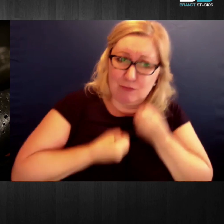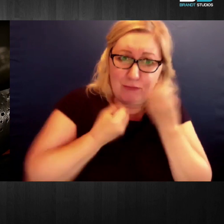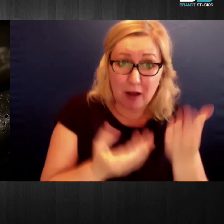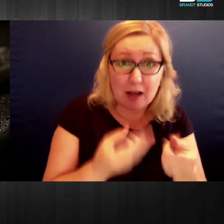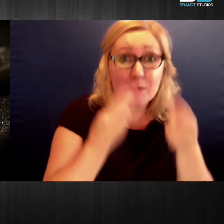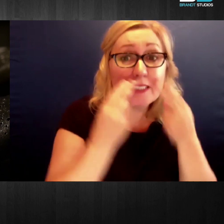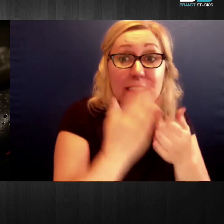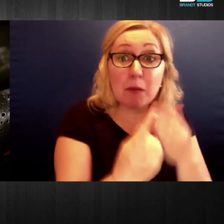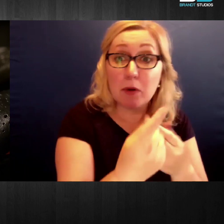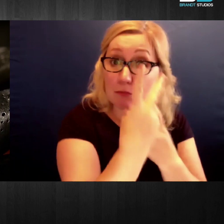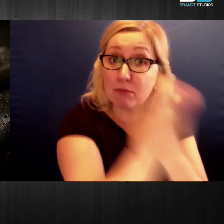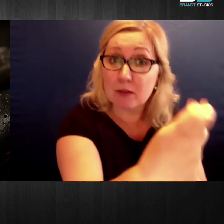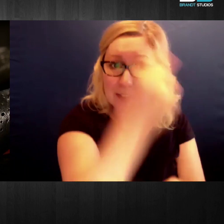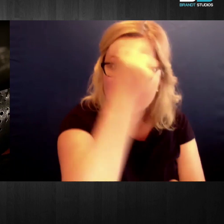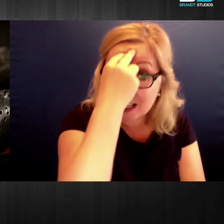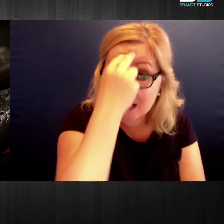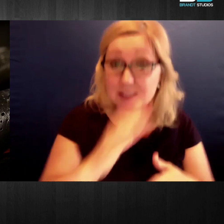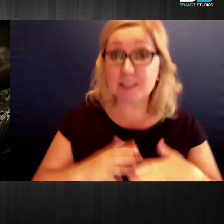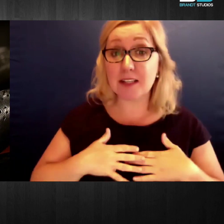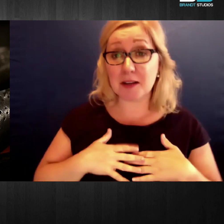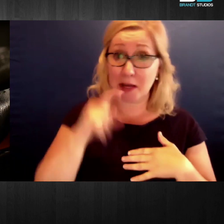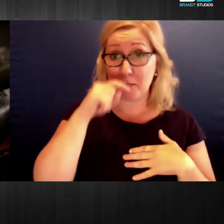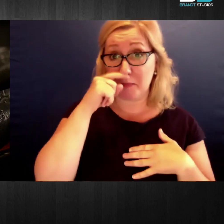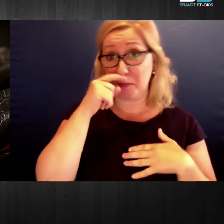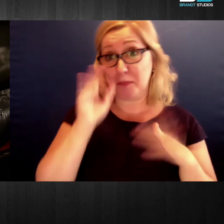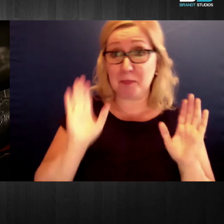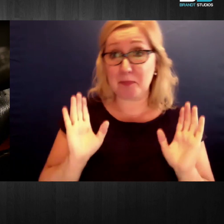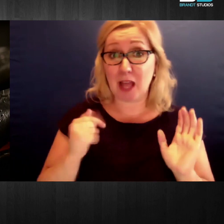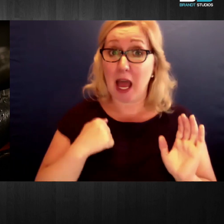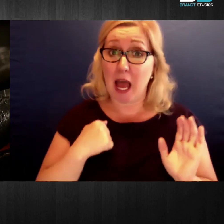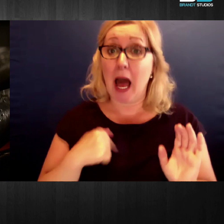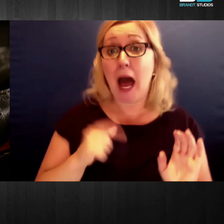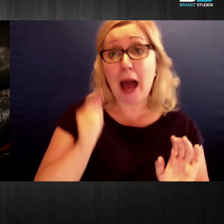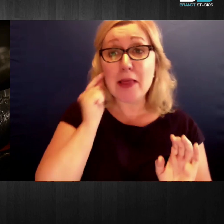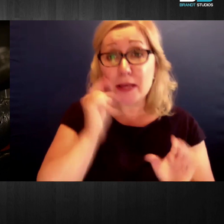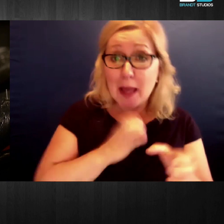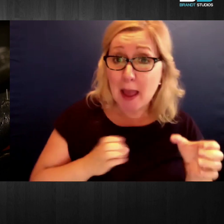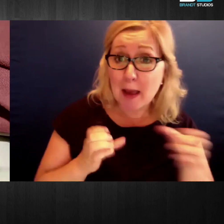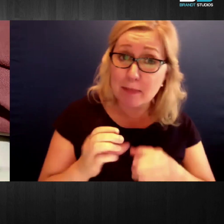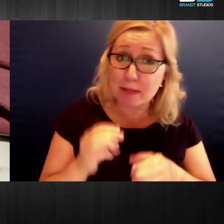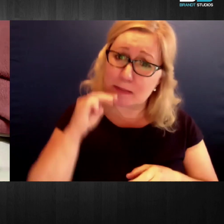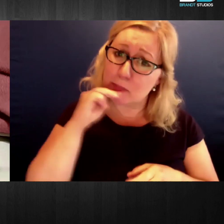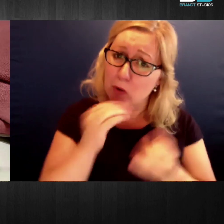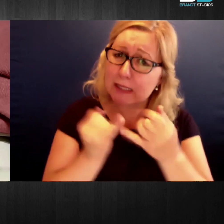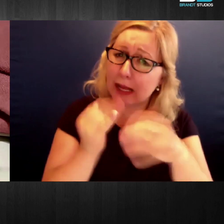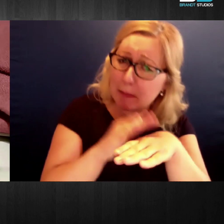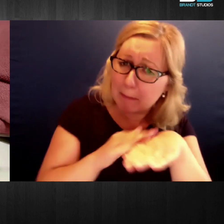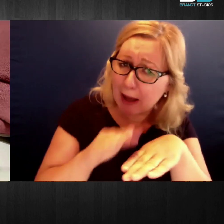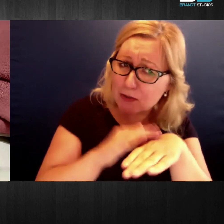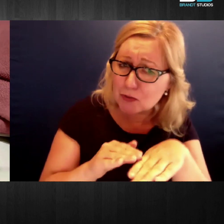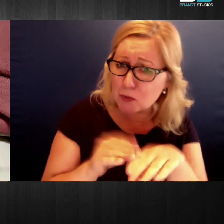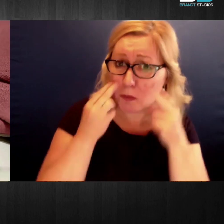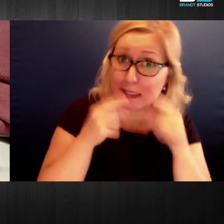is compassion, which is really what we need to make this world a more peaceful place. Empathy?